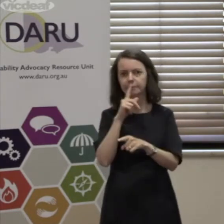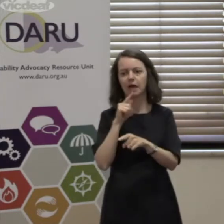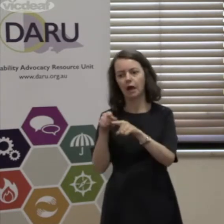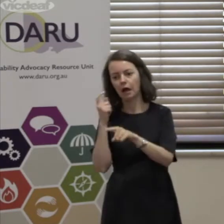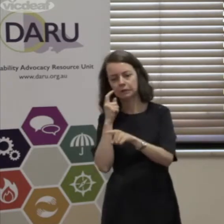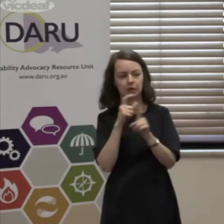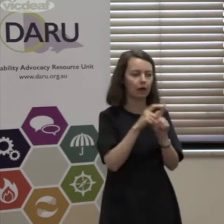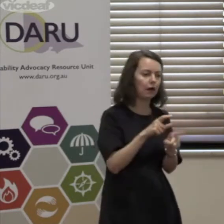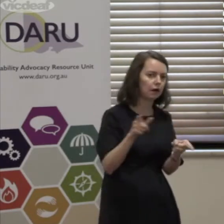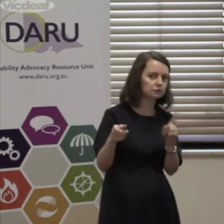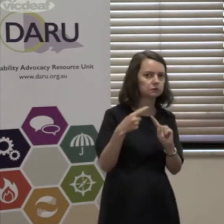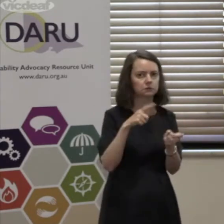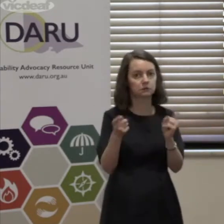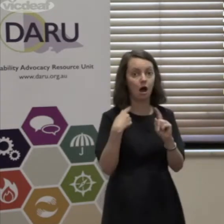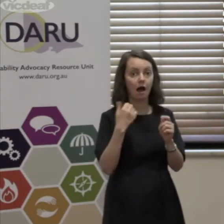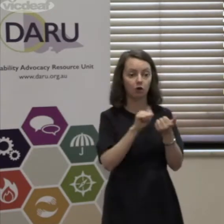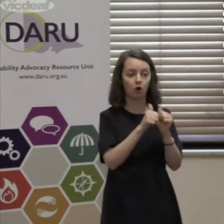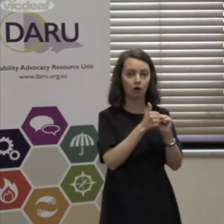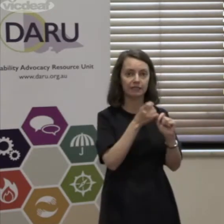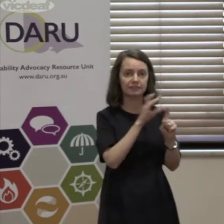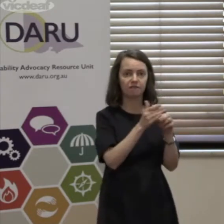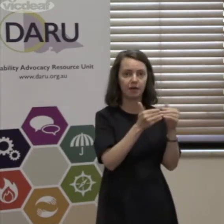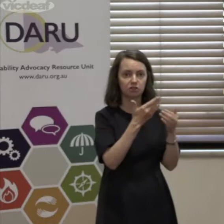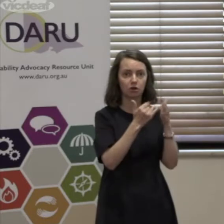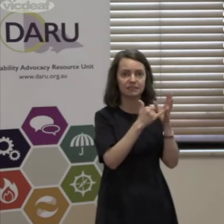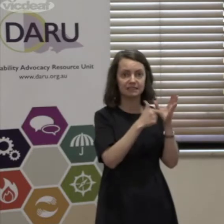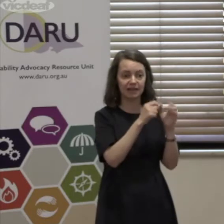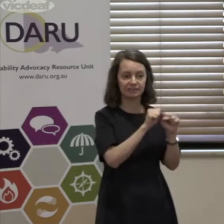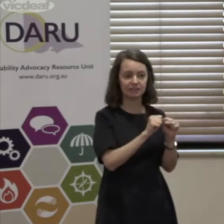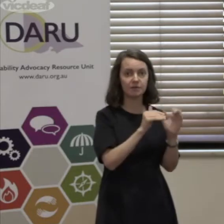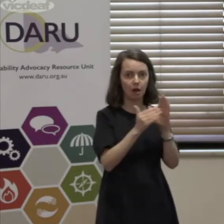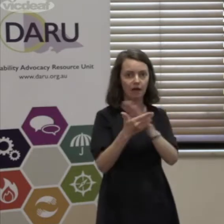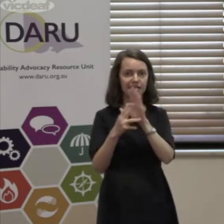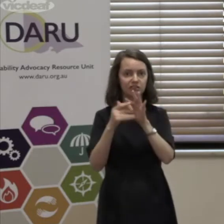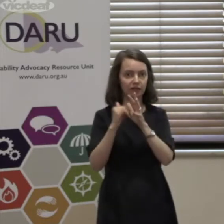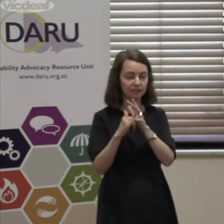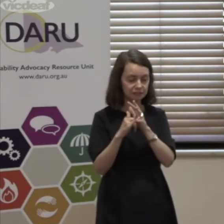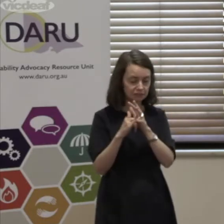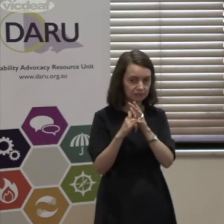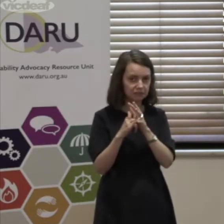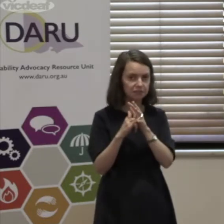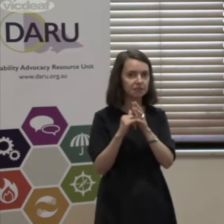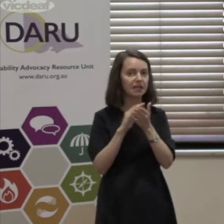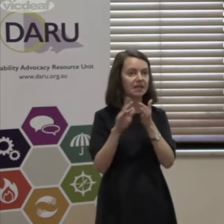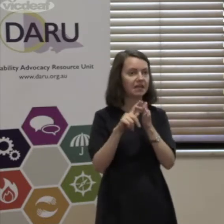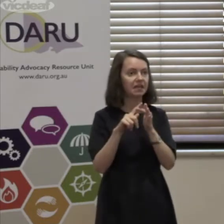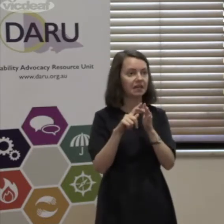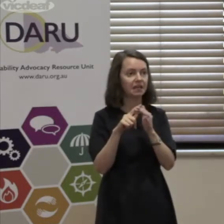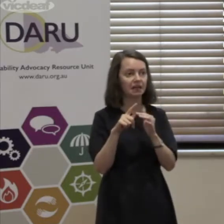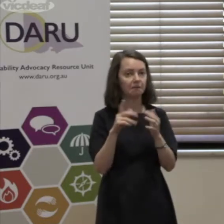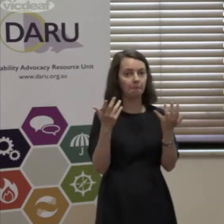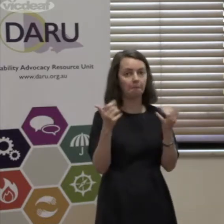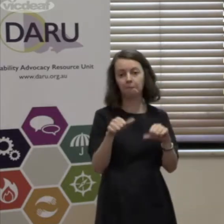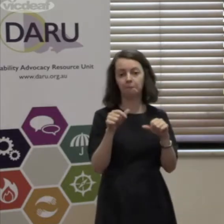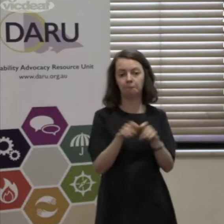So in this case, I have a colleague who self-managed on the state system and who's now in the NDIS, and he's fairly